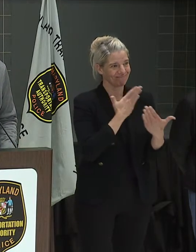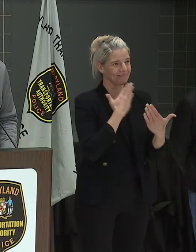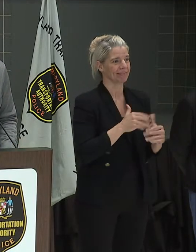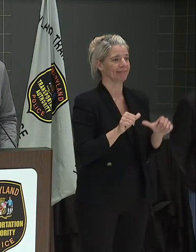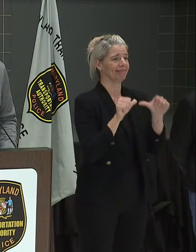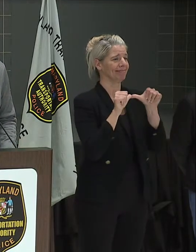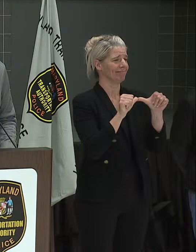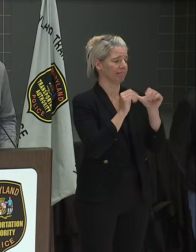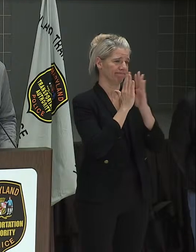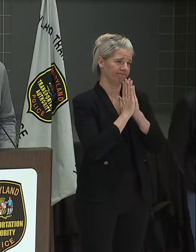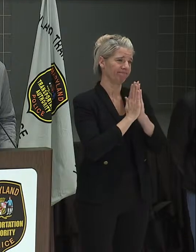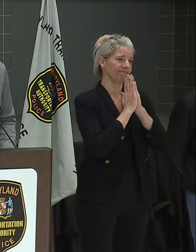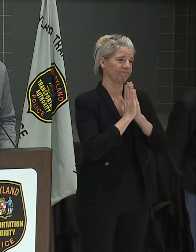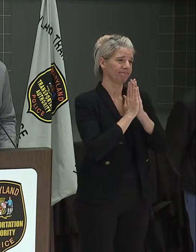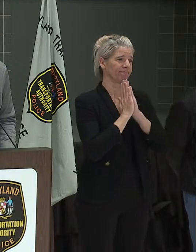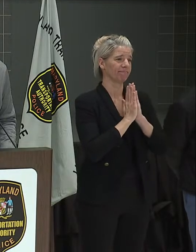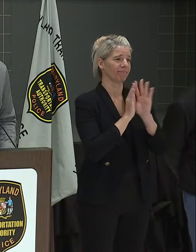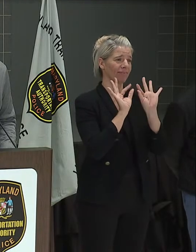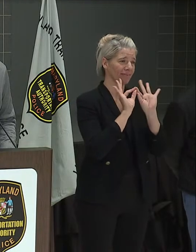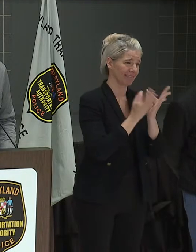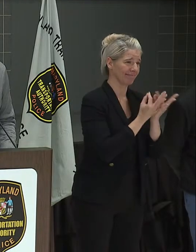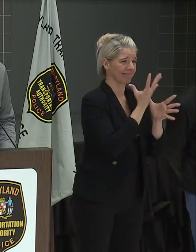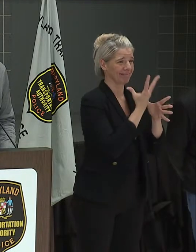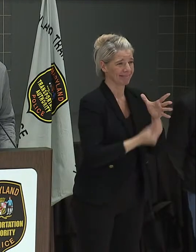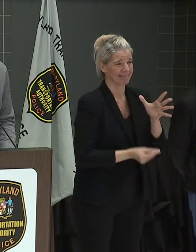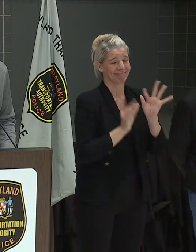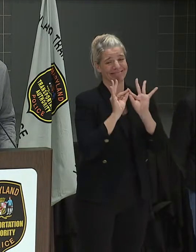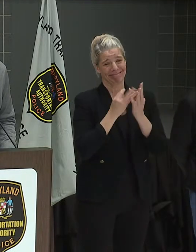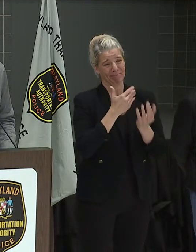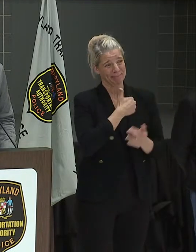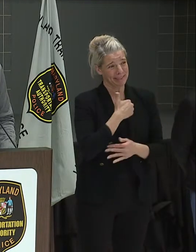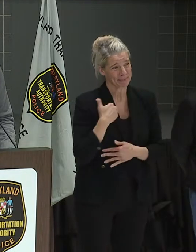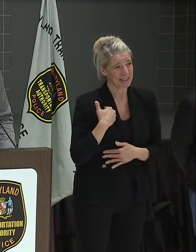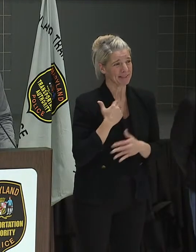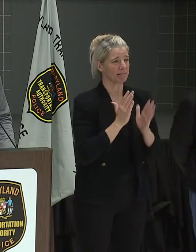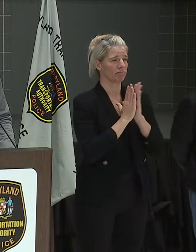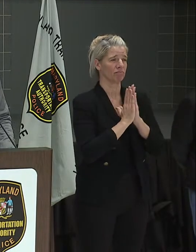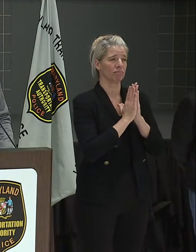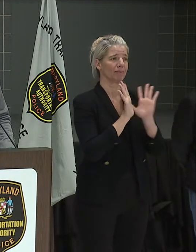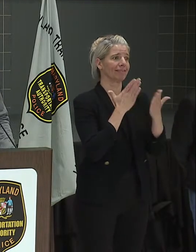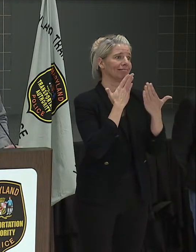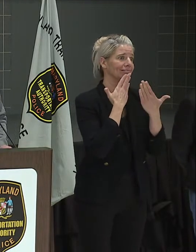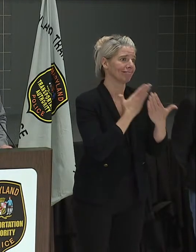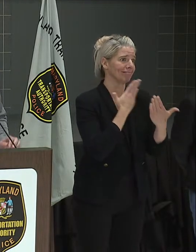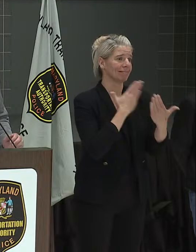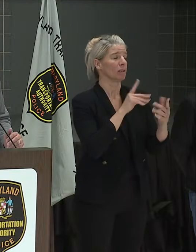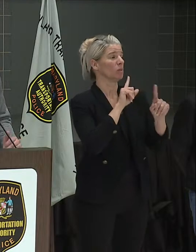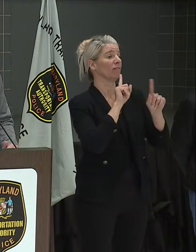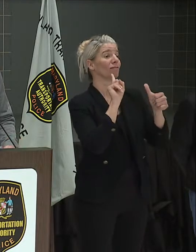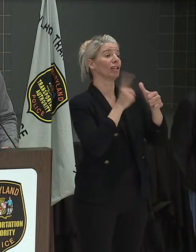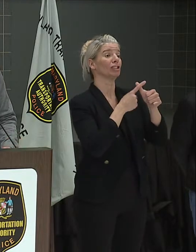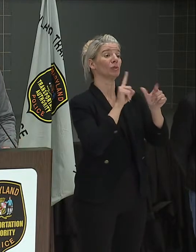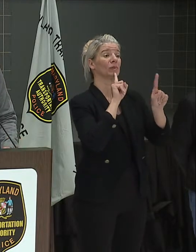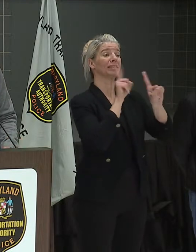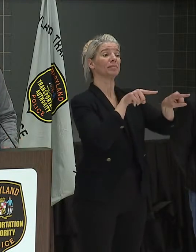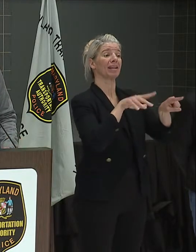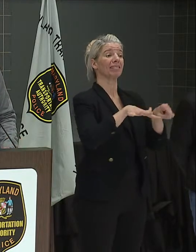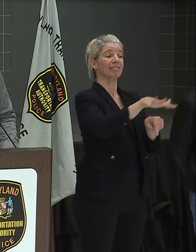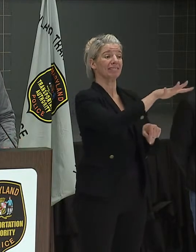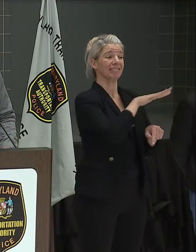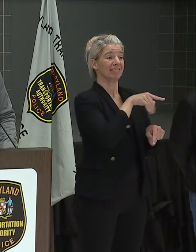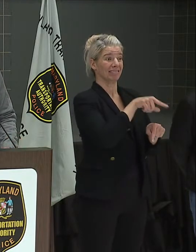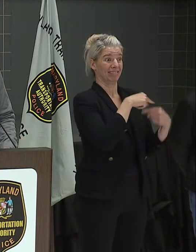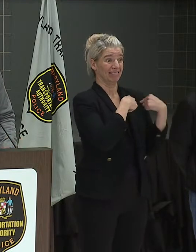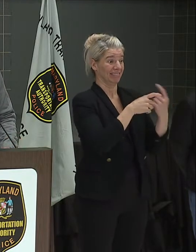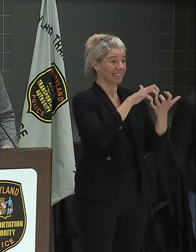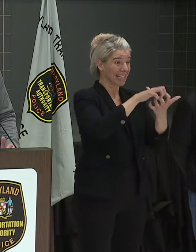for the families who lost loved ones, as we continue to thank our first responders and those conducting the salvage operations, and